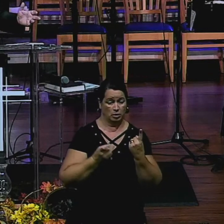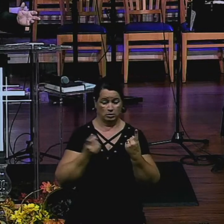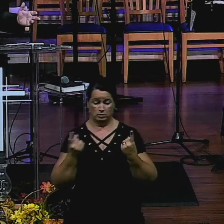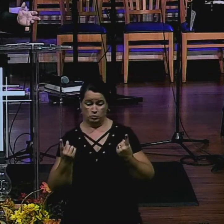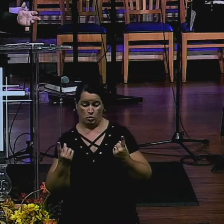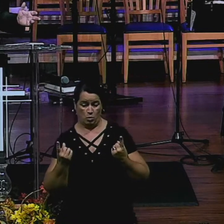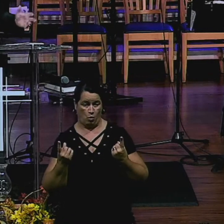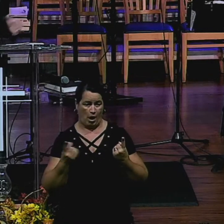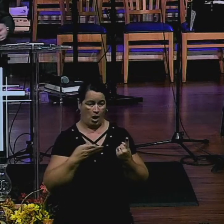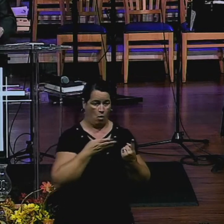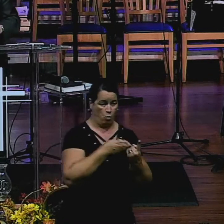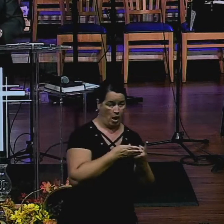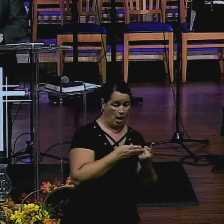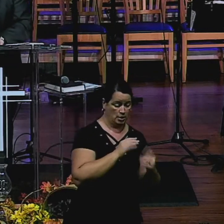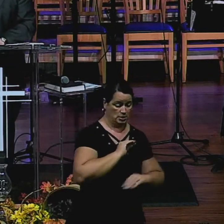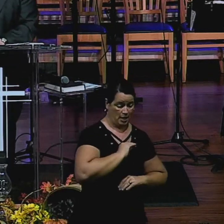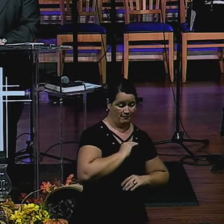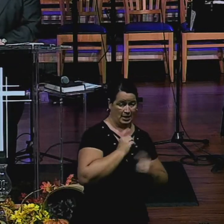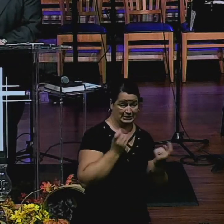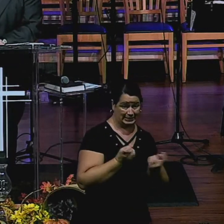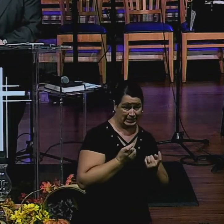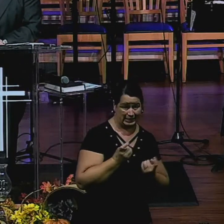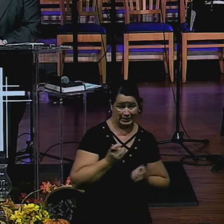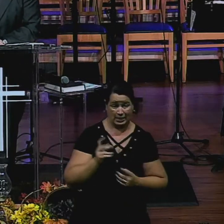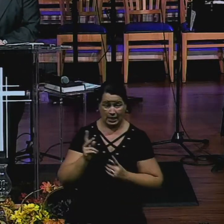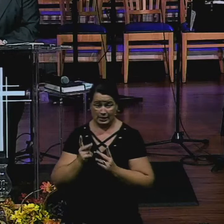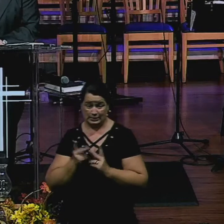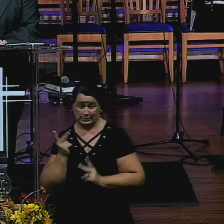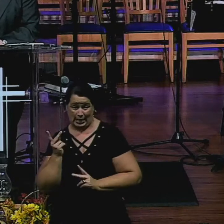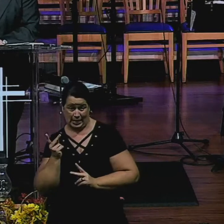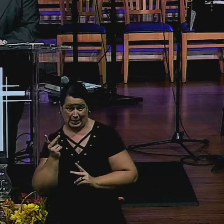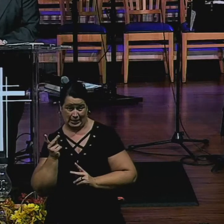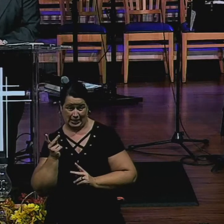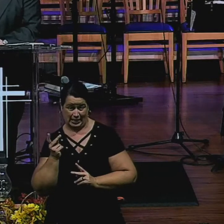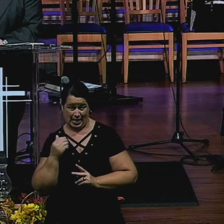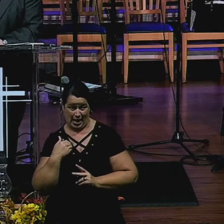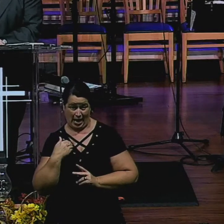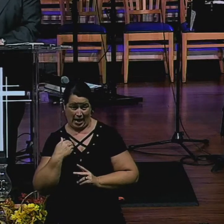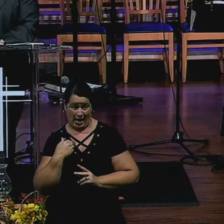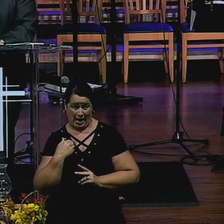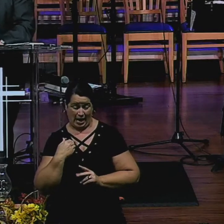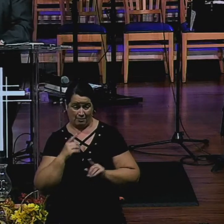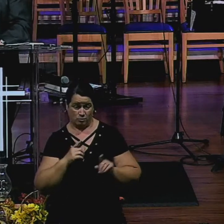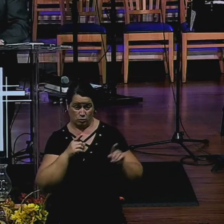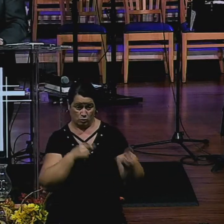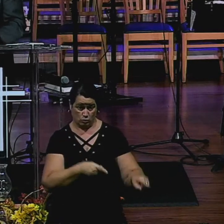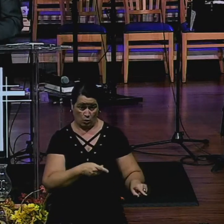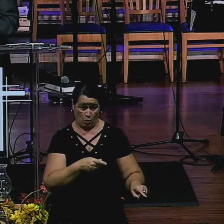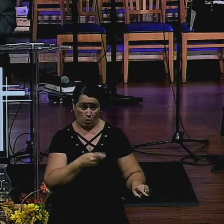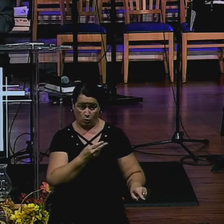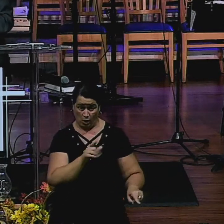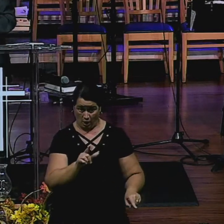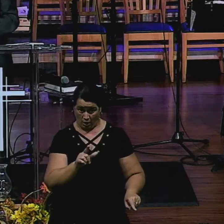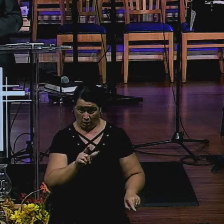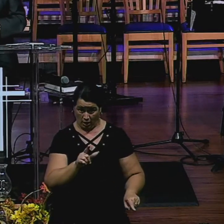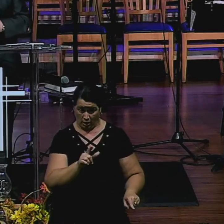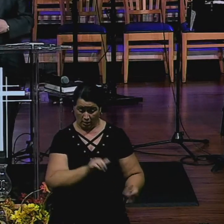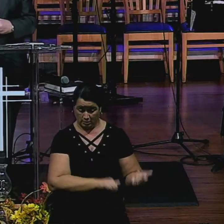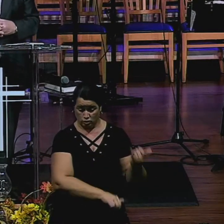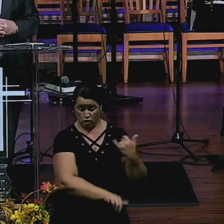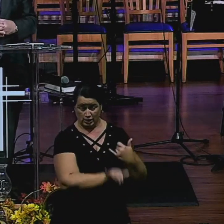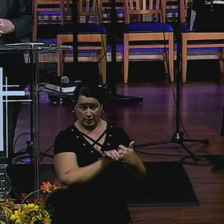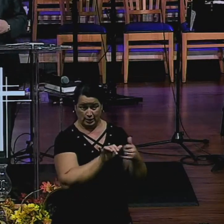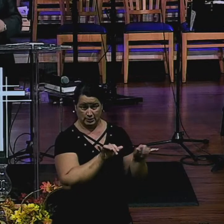way. The second way for sin to be satisfied is this. You go to hell, and you spend eternity